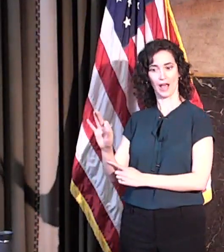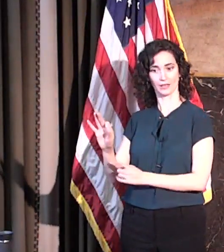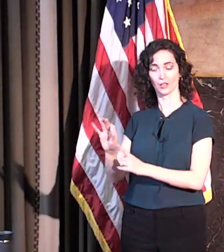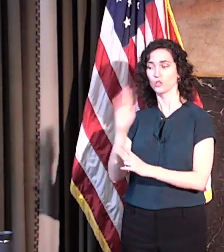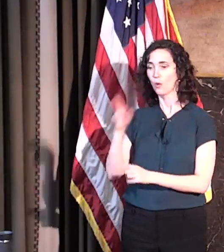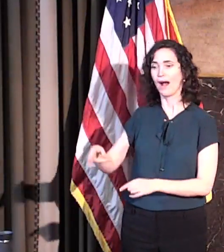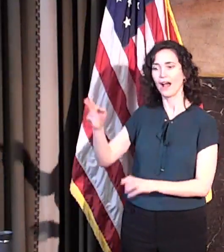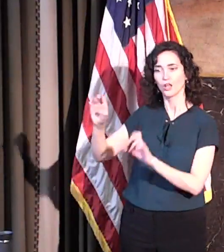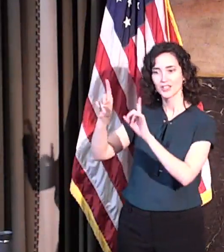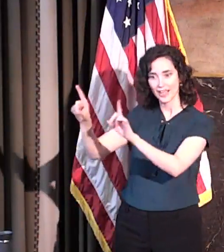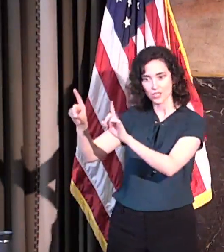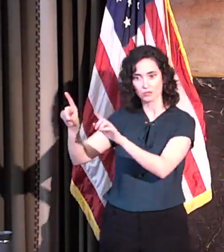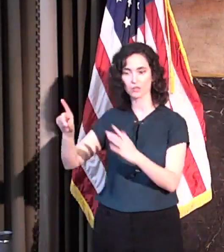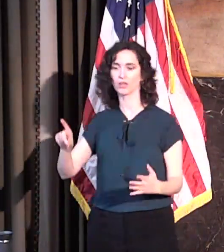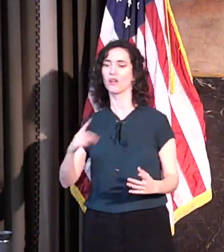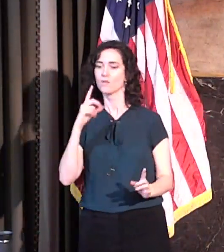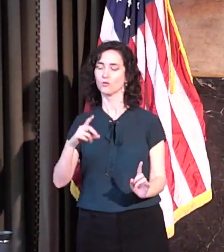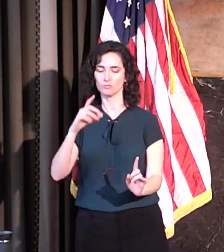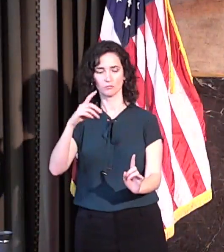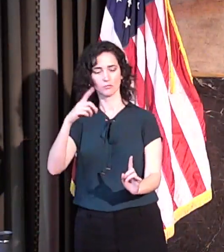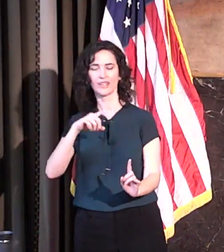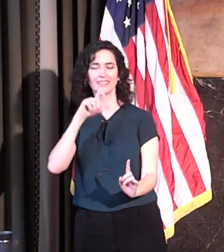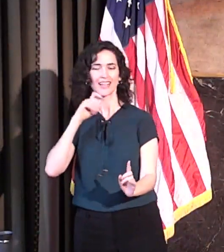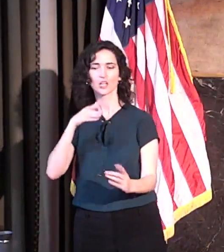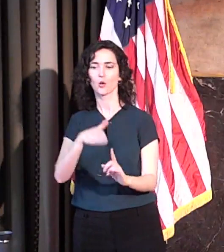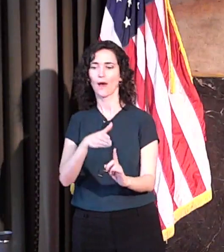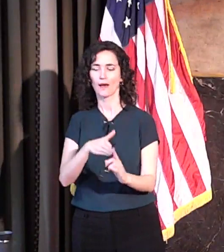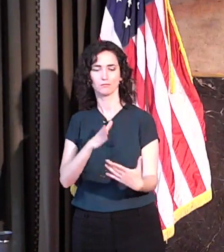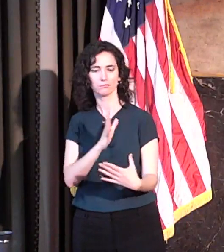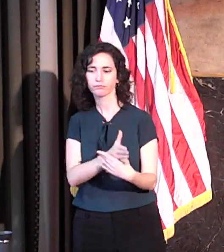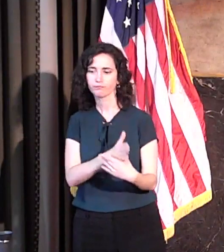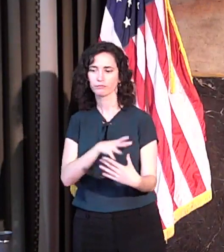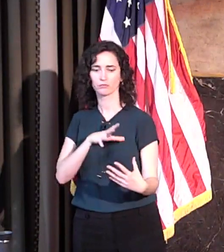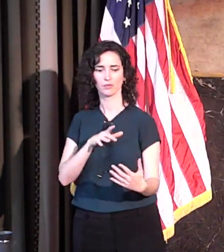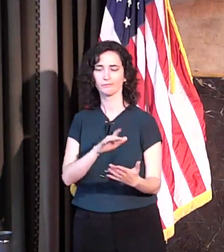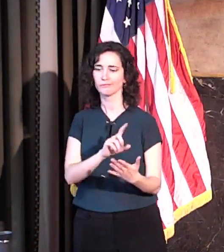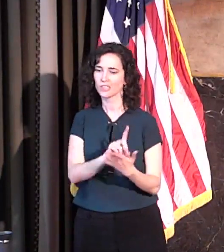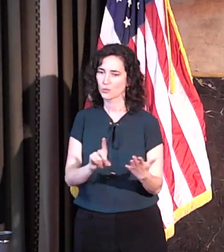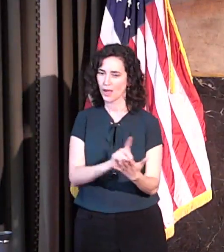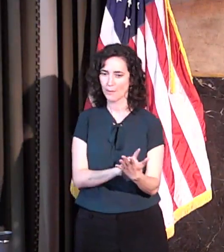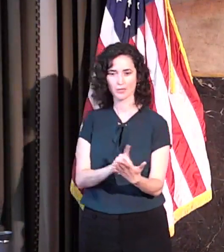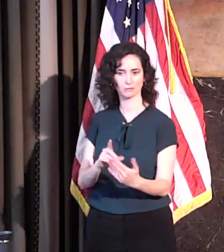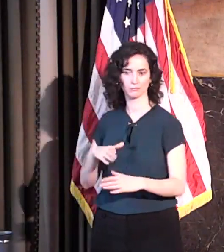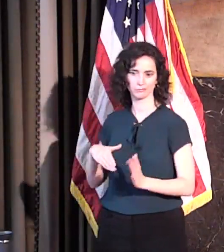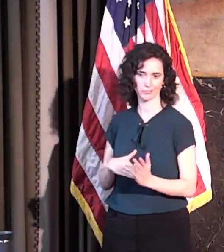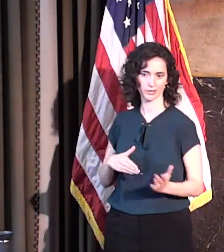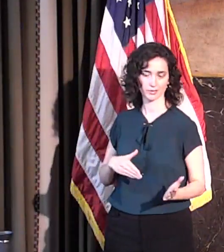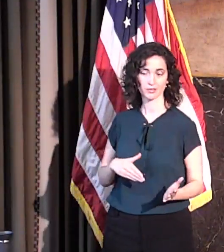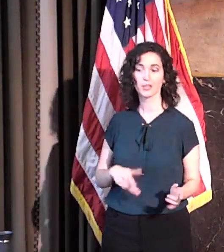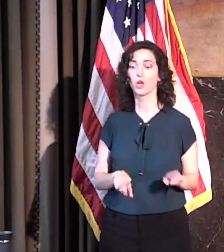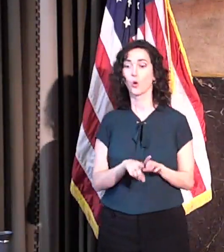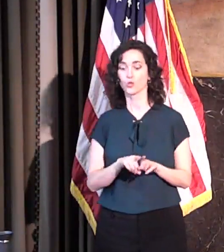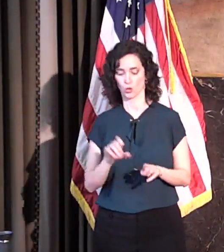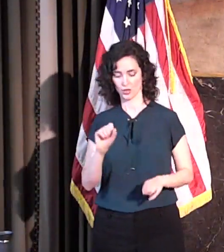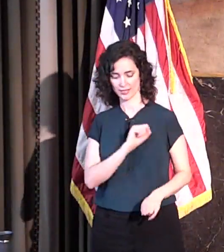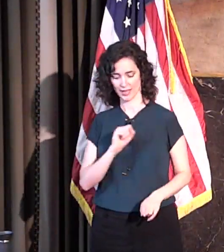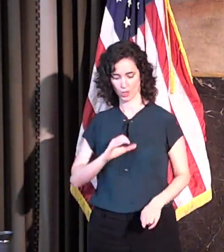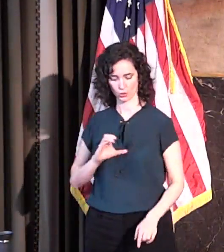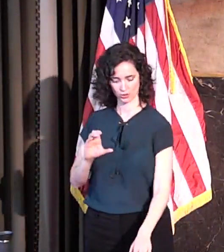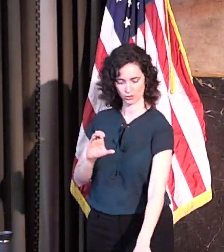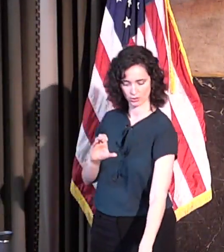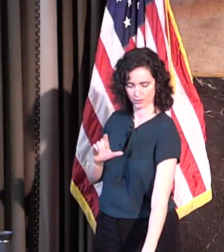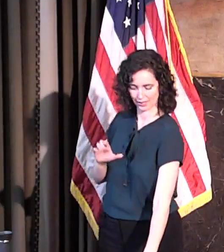higher education mandatory reporters. I support legislation by Senator Cleo Fields on